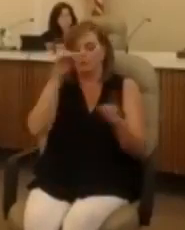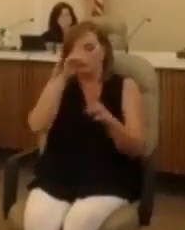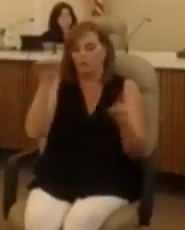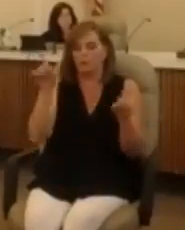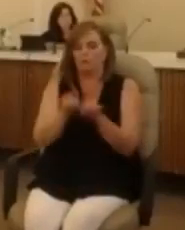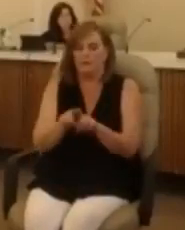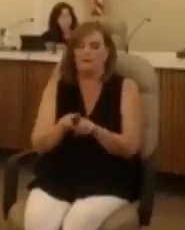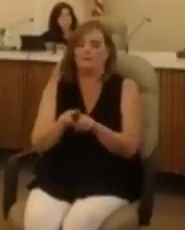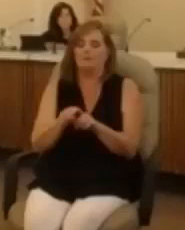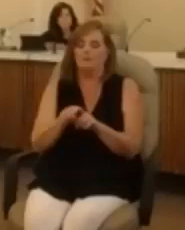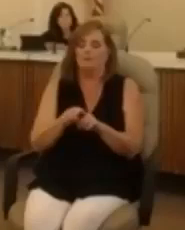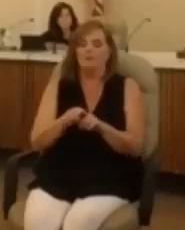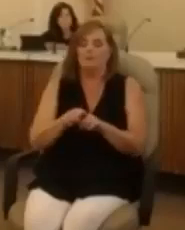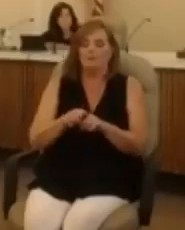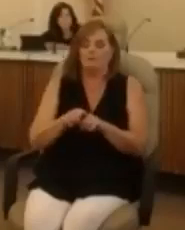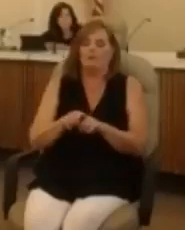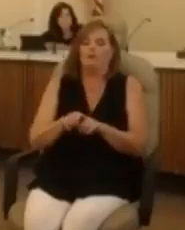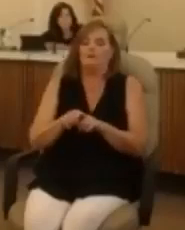character of the neighborhood,